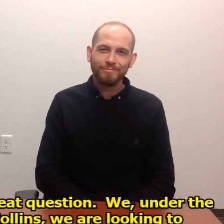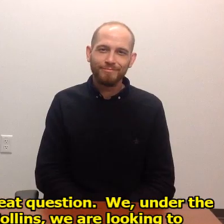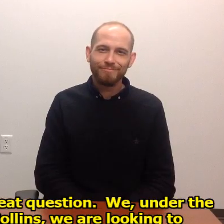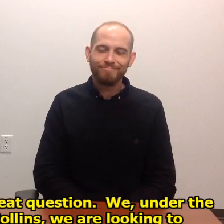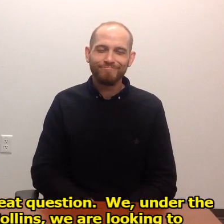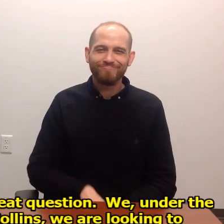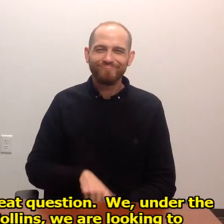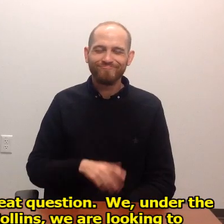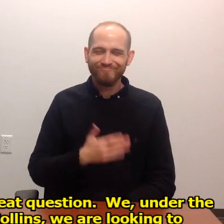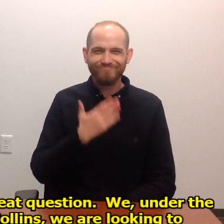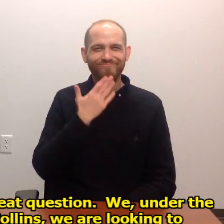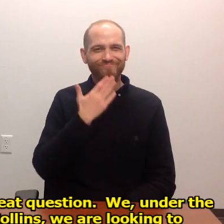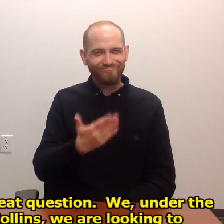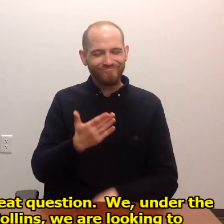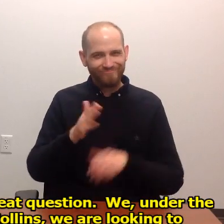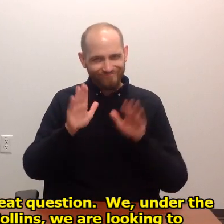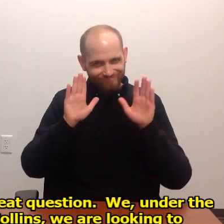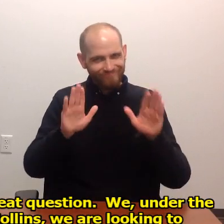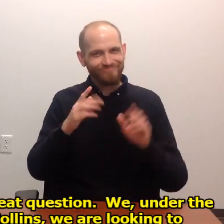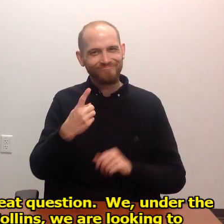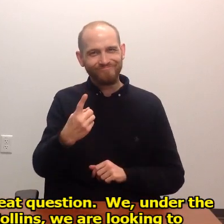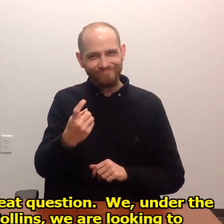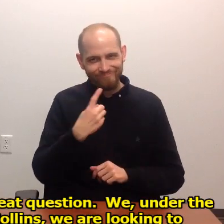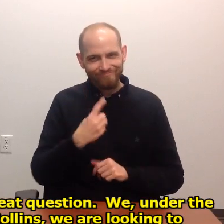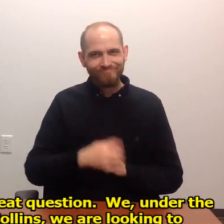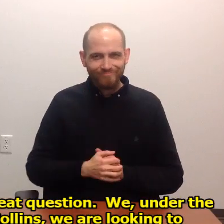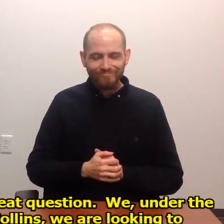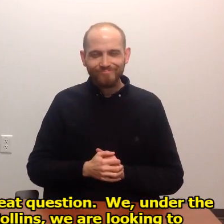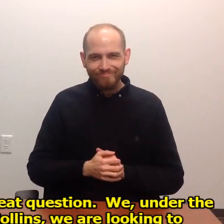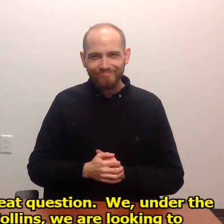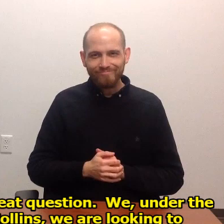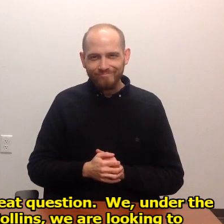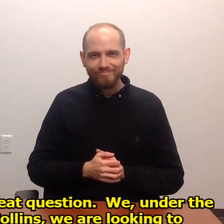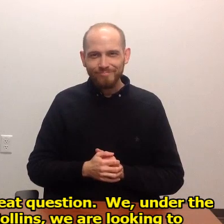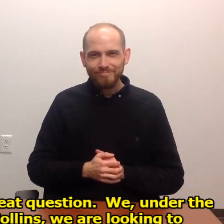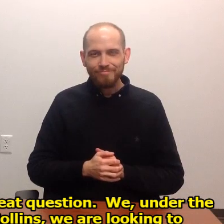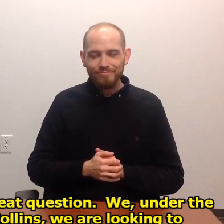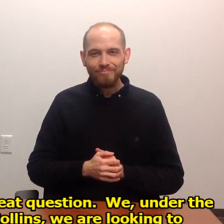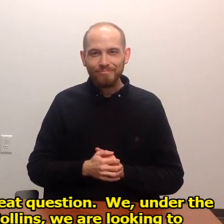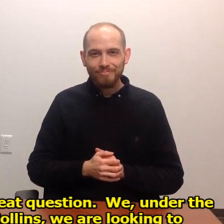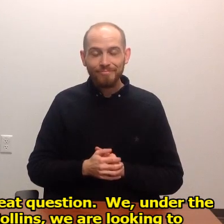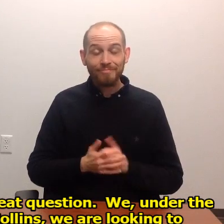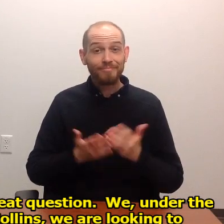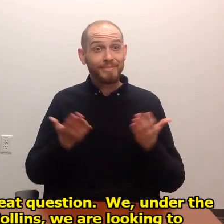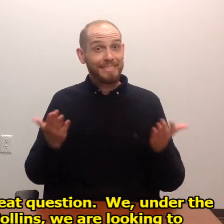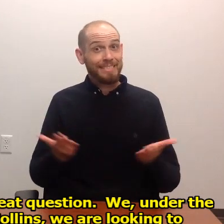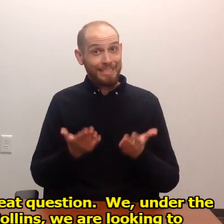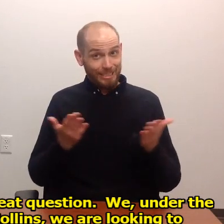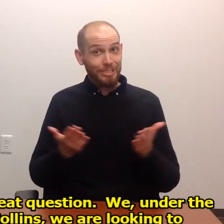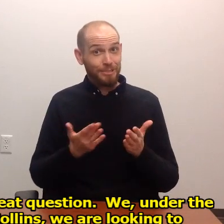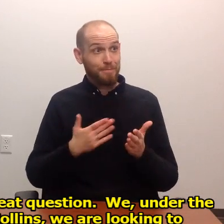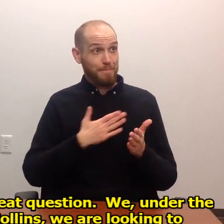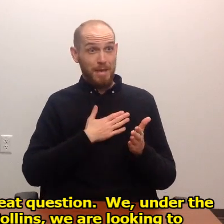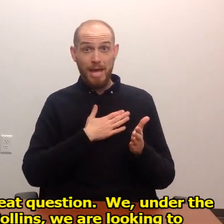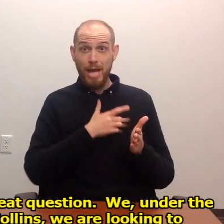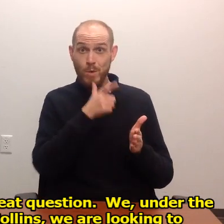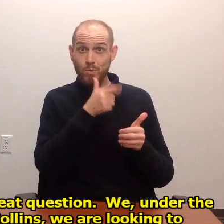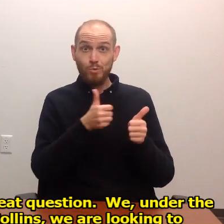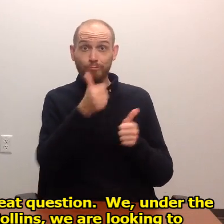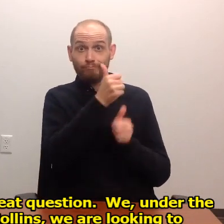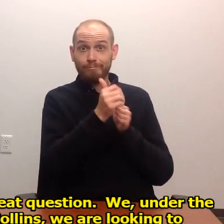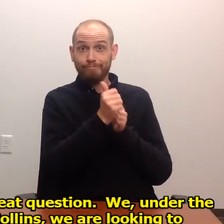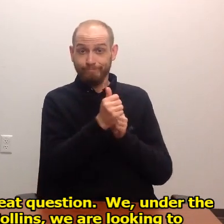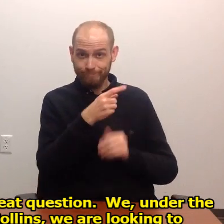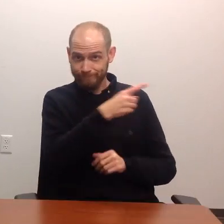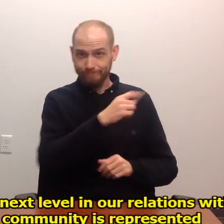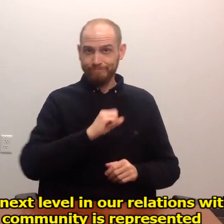That's actually a really great question. We, under the leadership of Sherry Collins, we